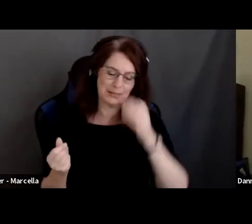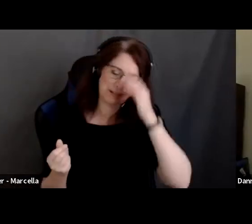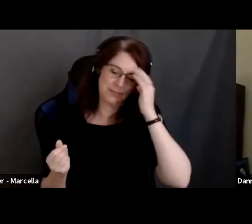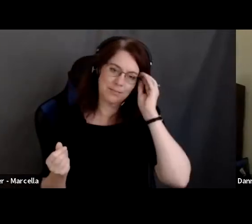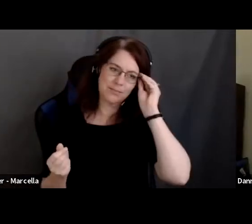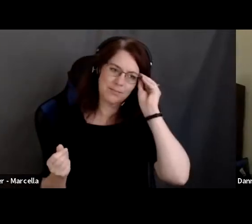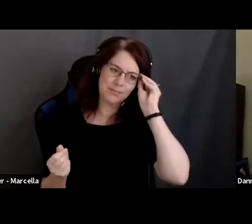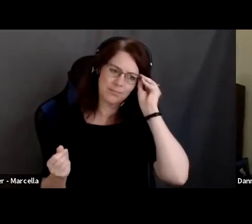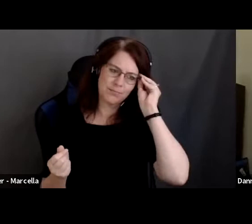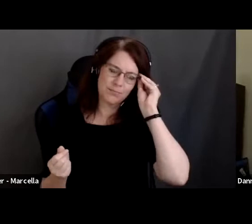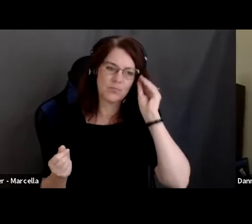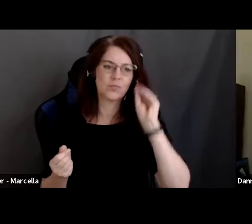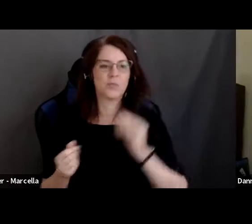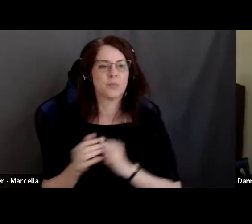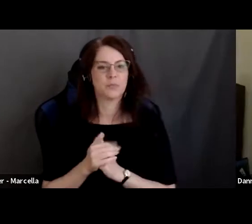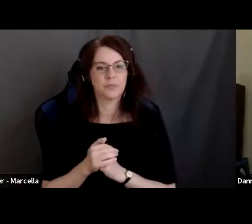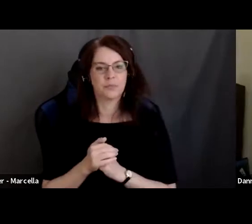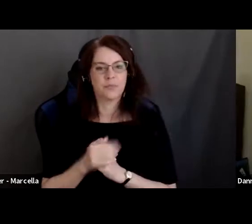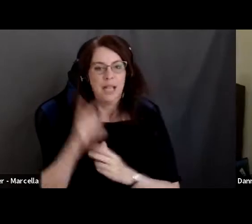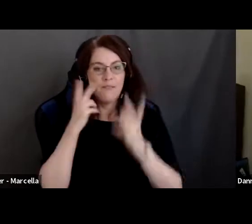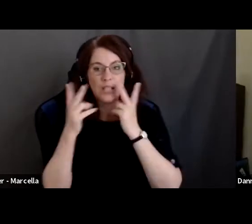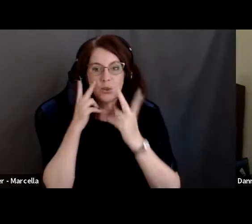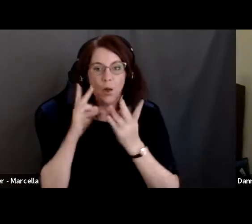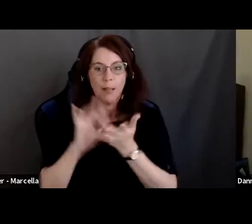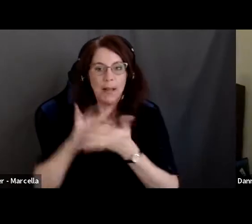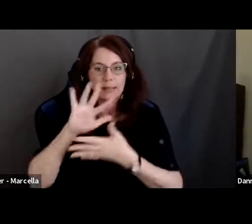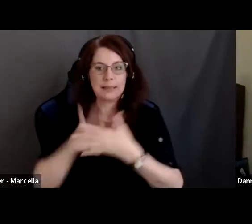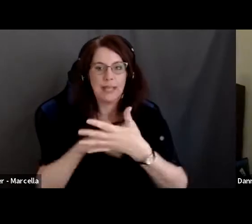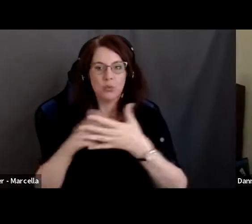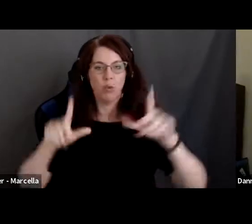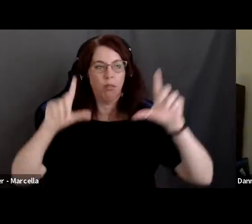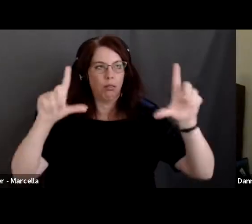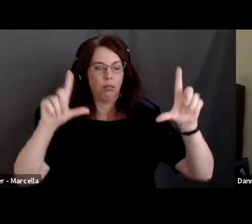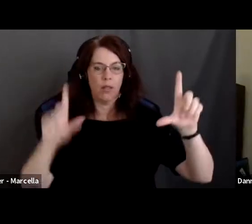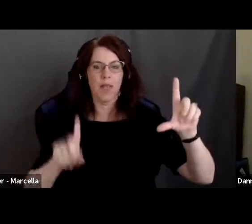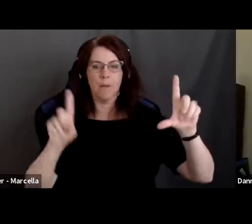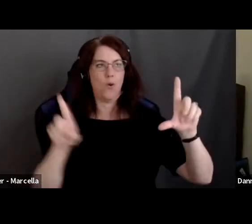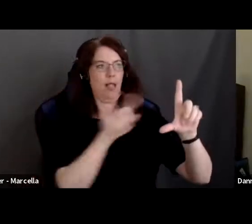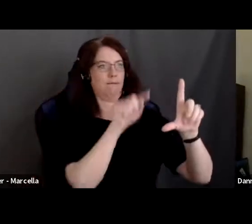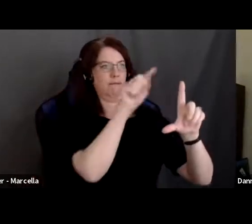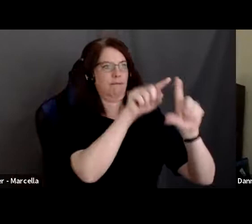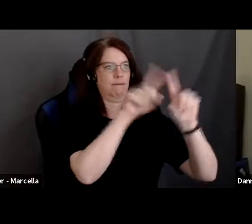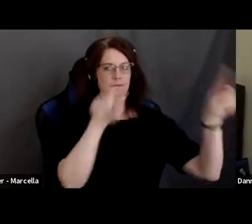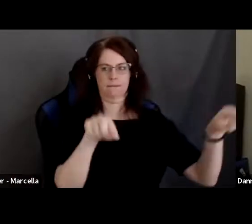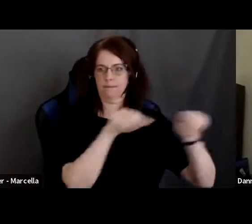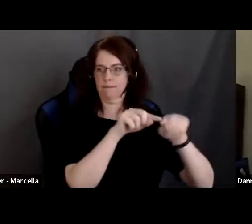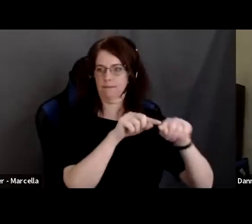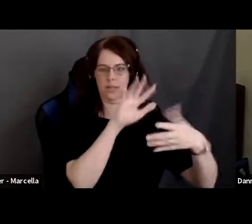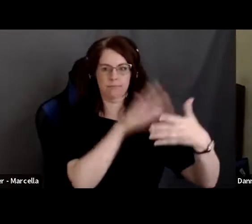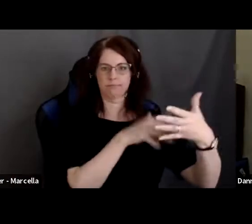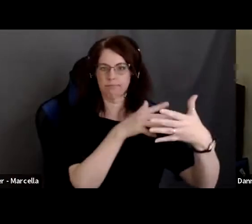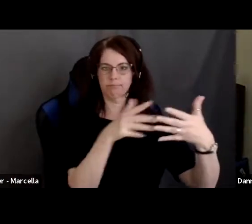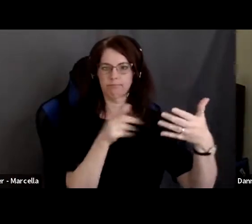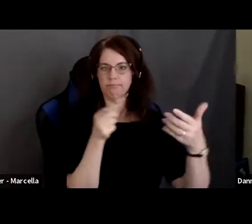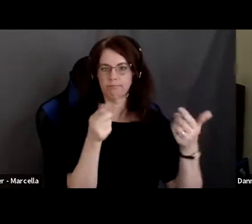your medication are just a visual medication schedule. In the upper left-hand corner, we just have a chart that you